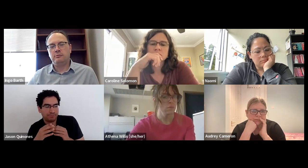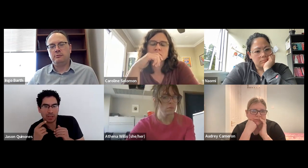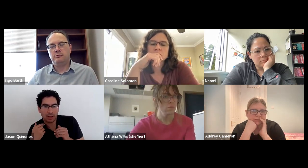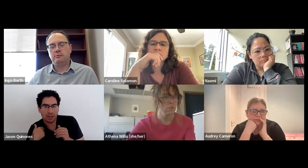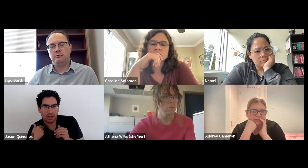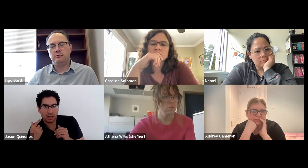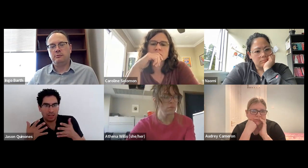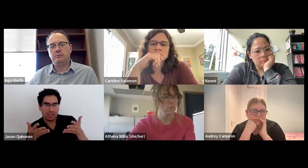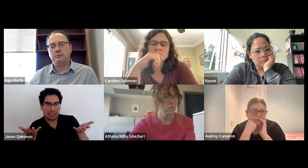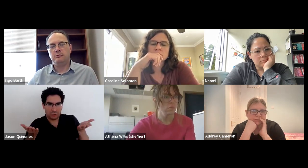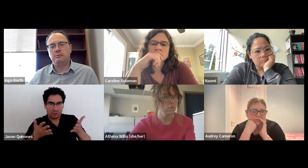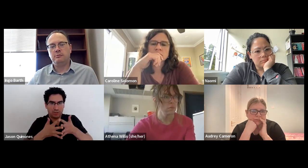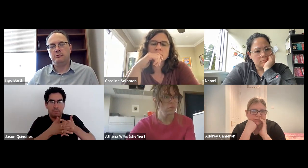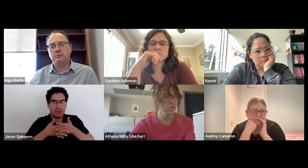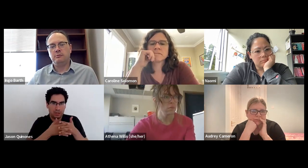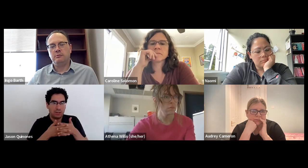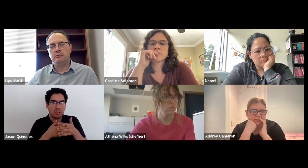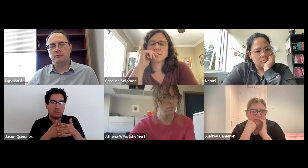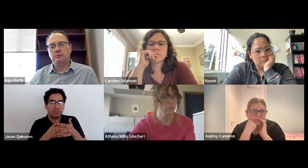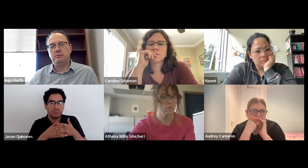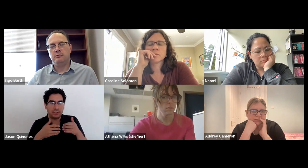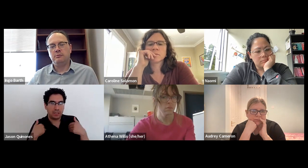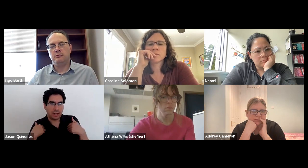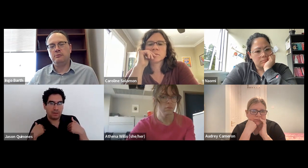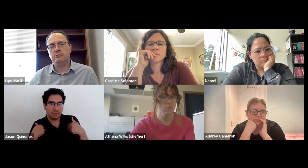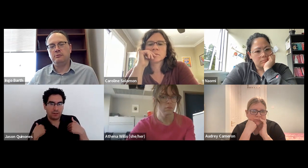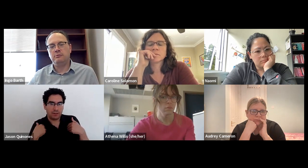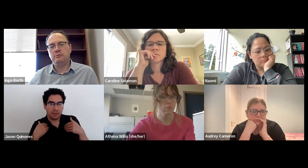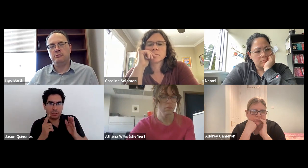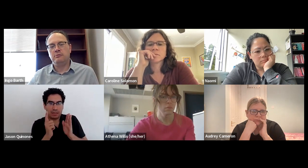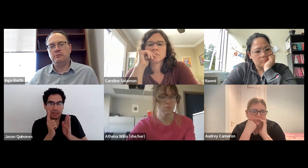Speaking about people outside of the field, here in the United States,